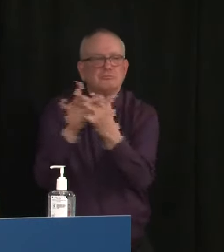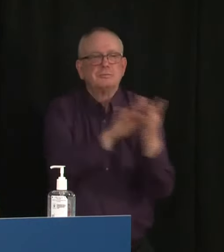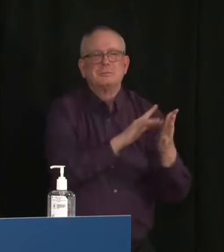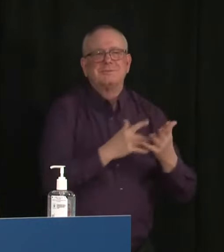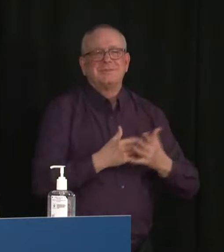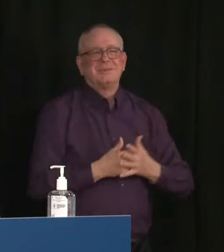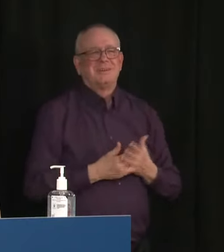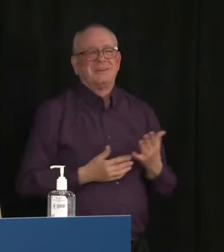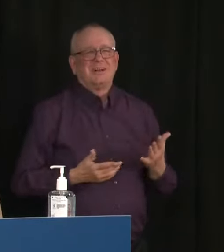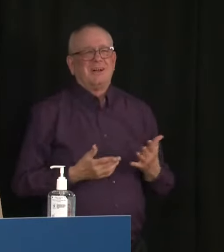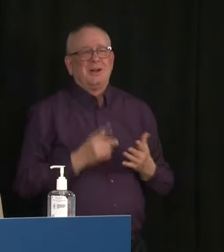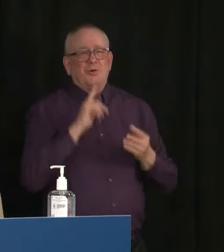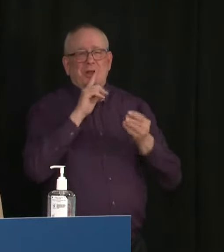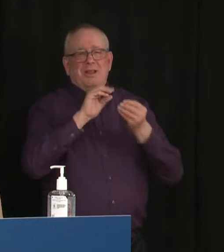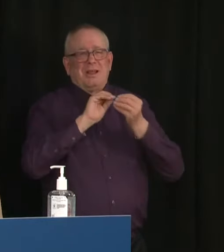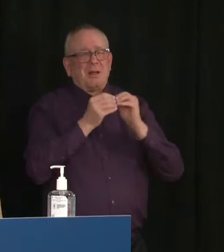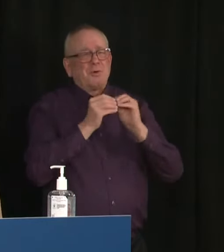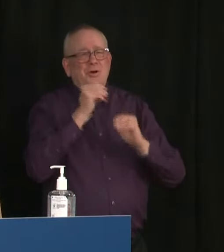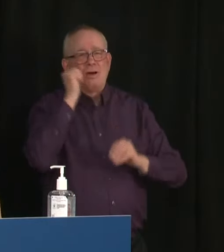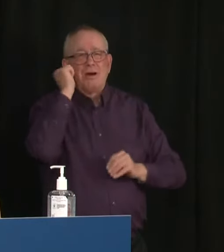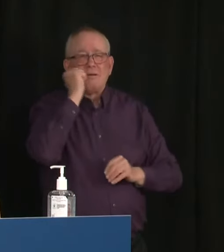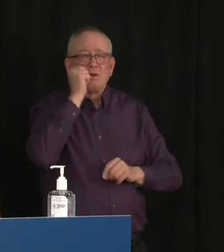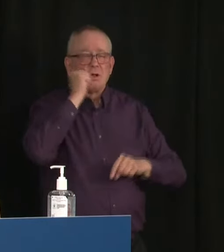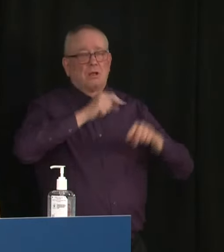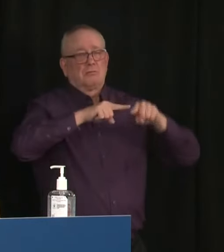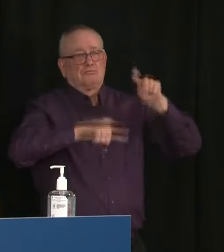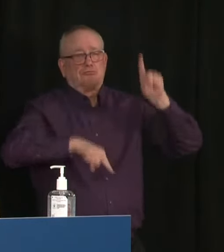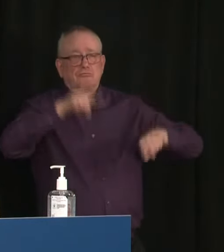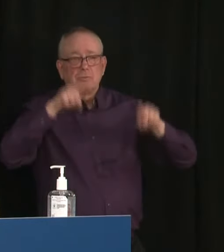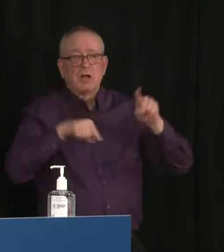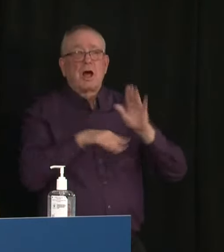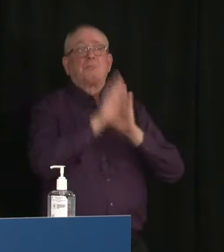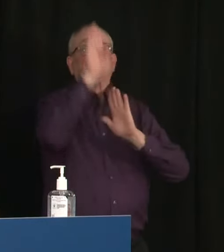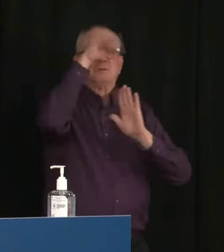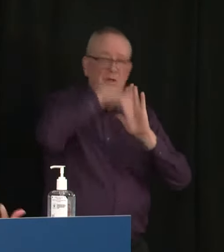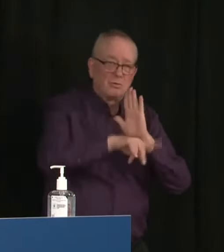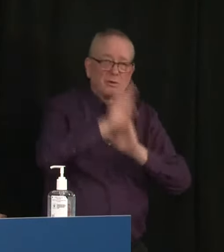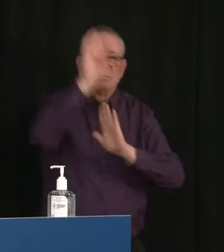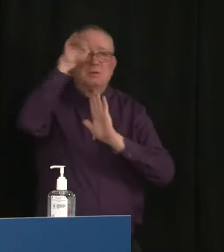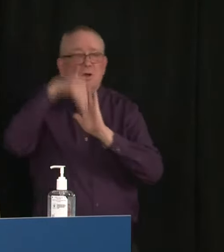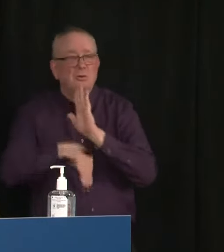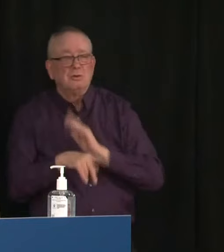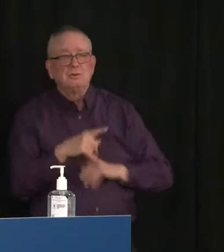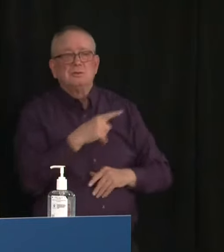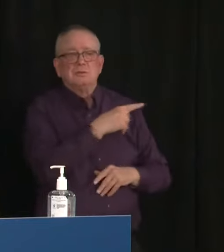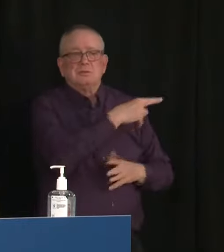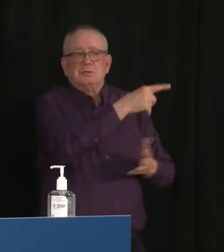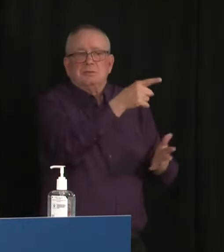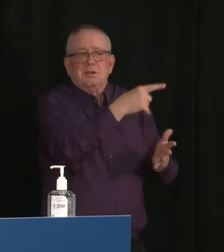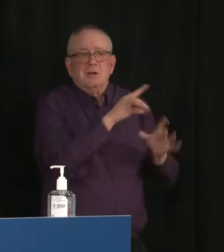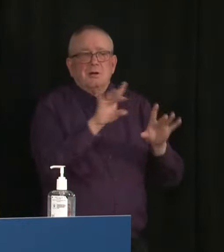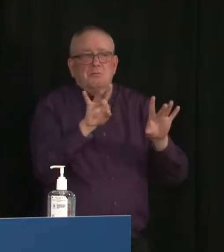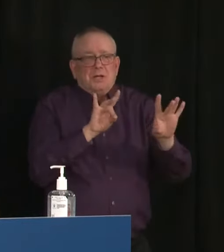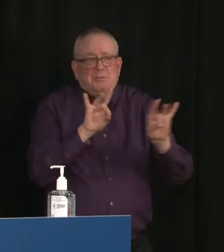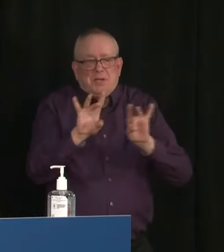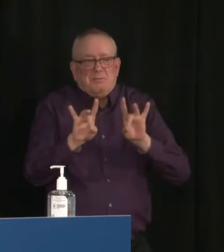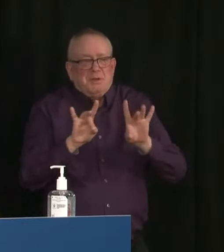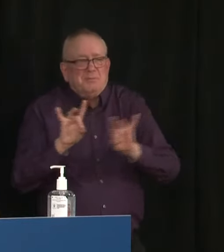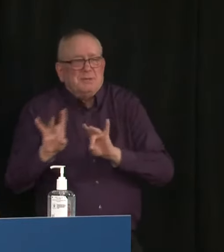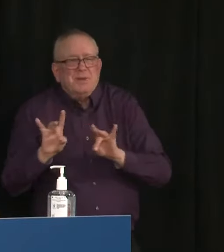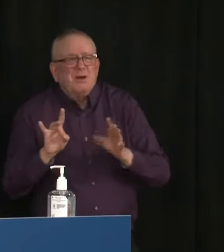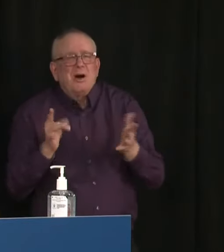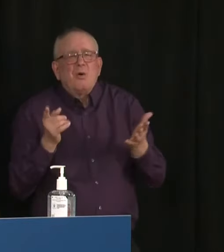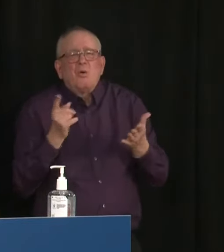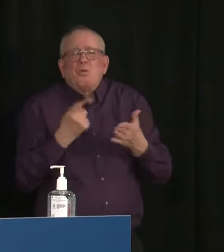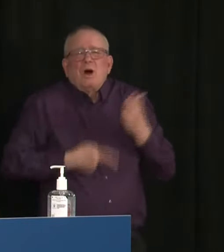caseload? I can't comment on individual cases. It's not my understanding that is happening on a regular basis. So I